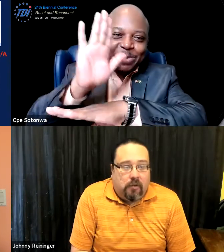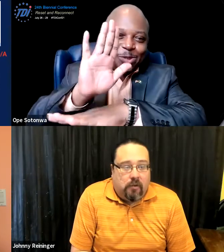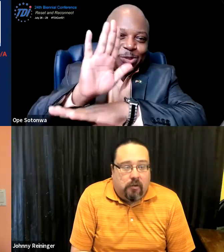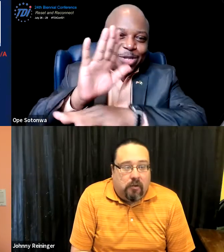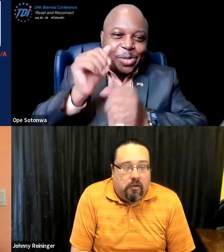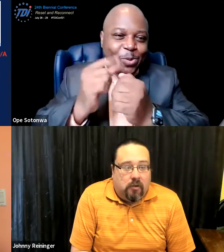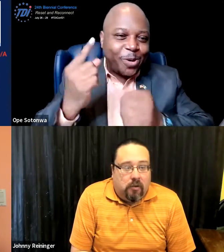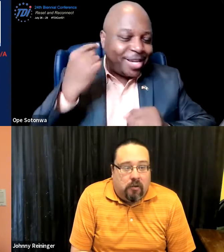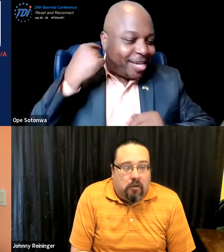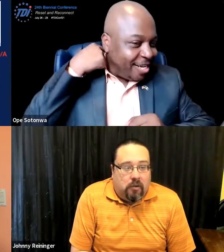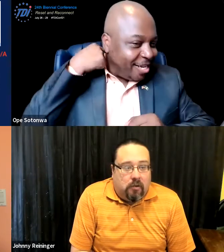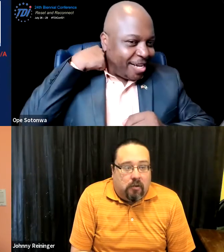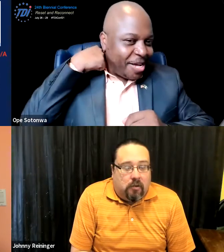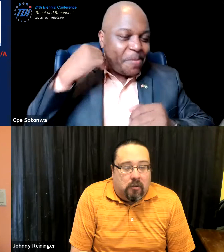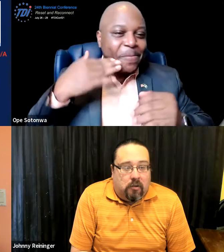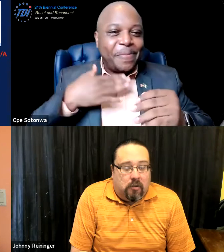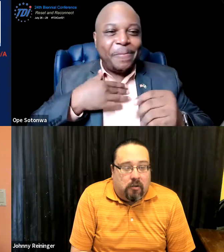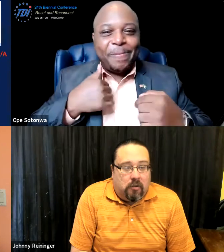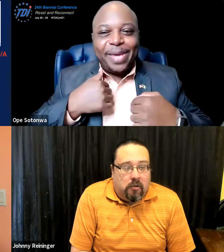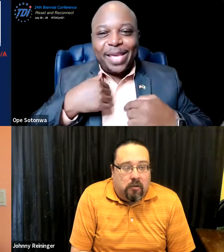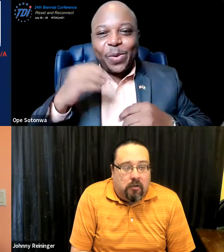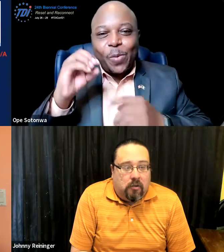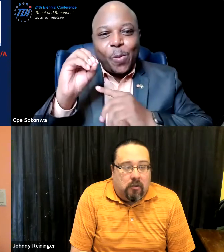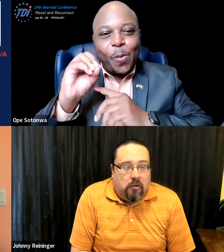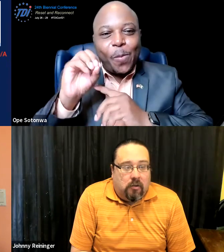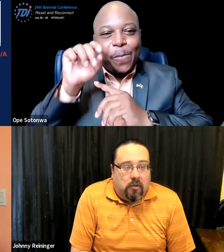All right, this is Opie. Good afternoon. How's everyone?